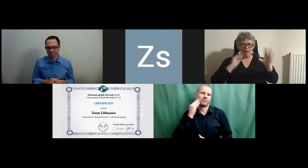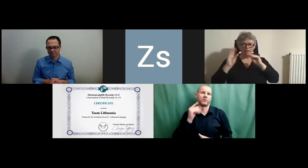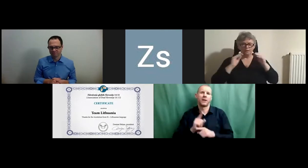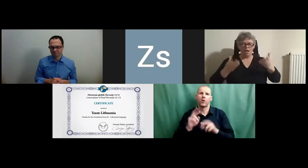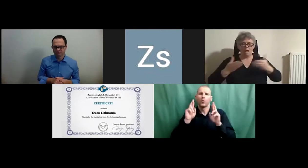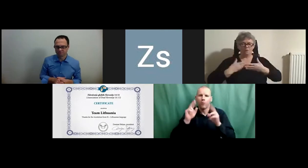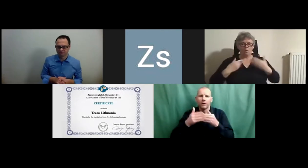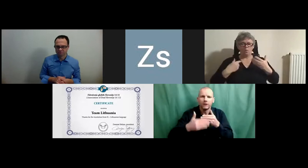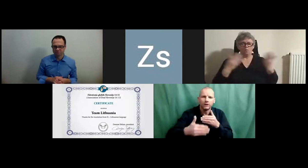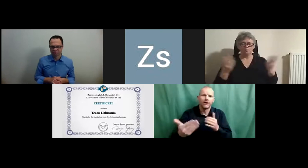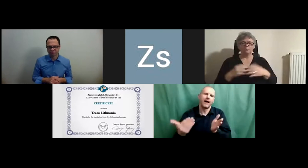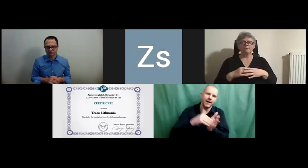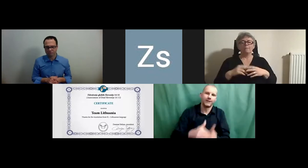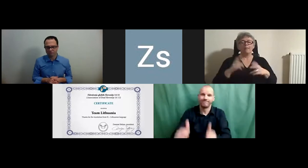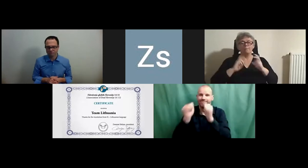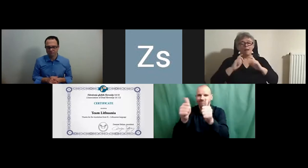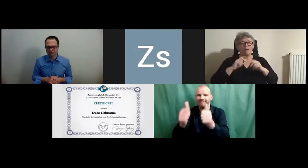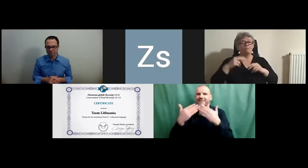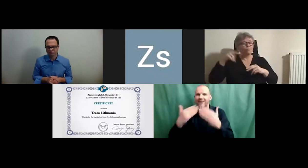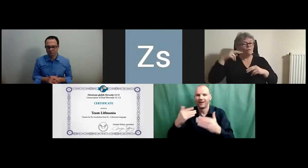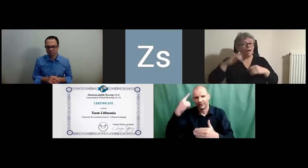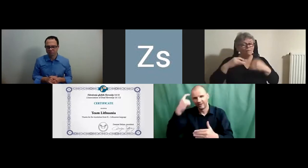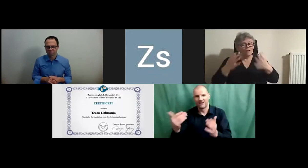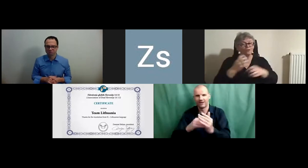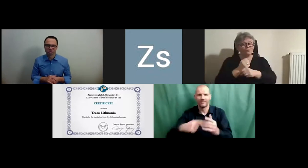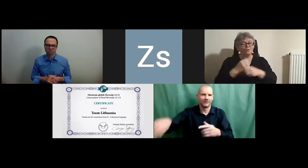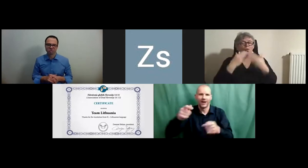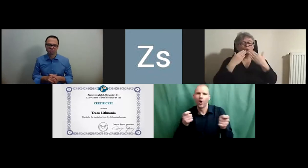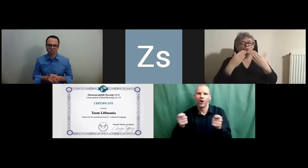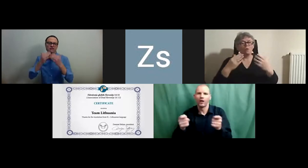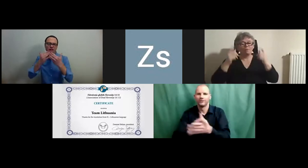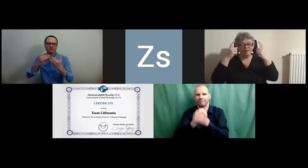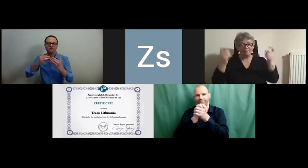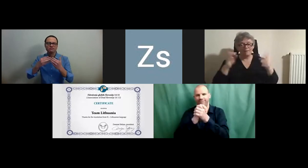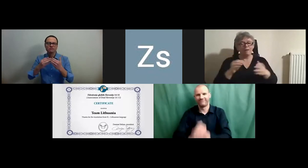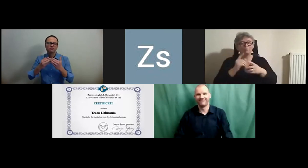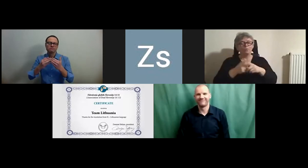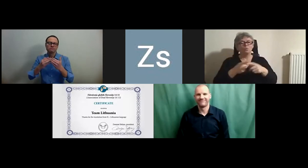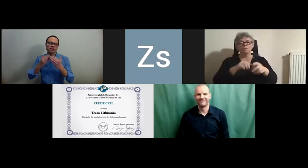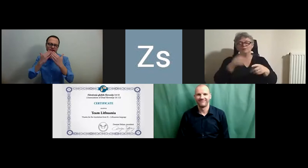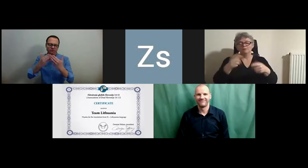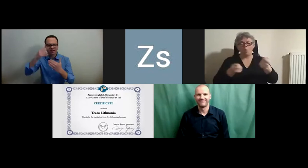the translating process. We hope to be a part of this in the future.